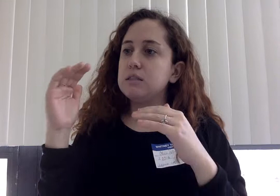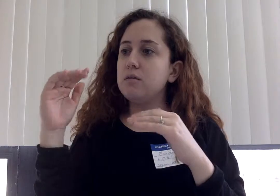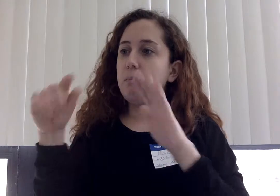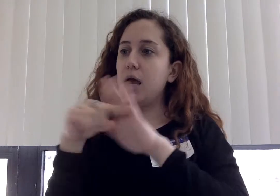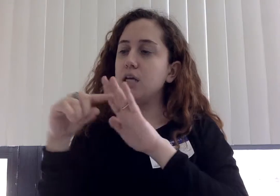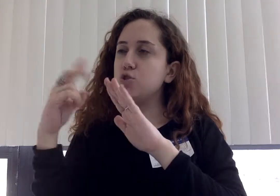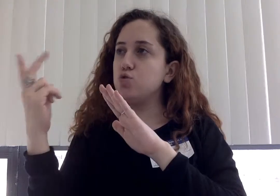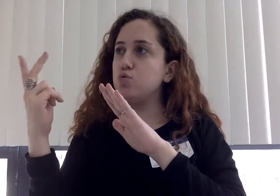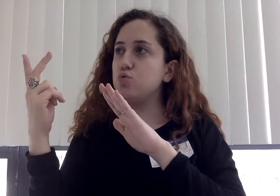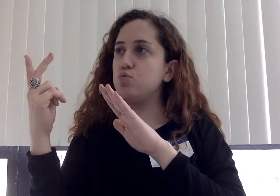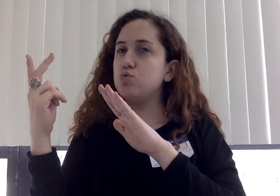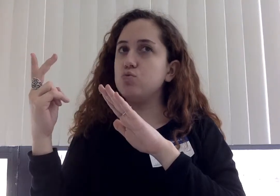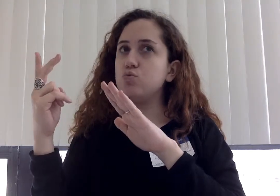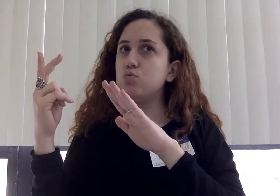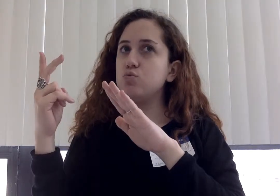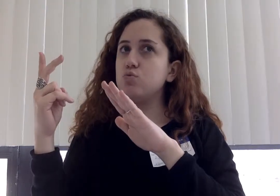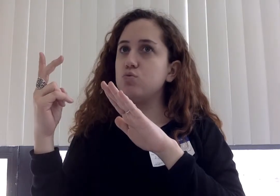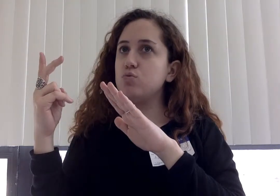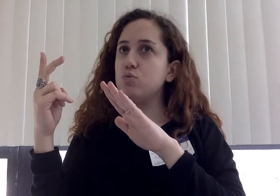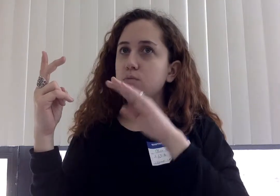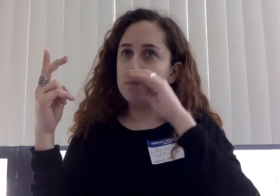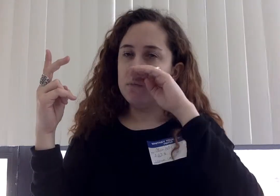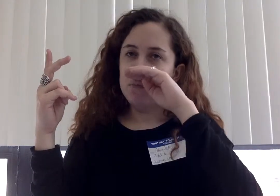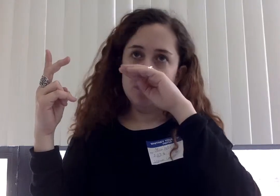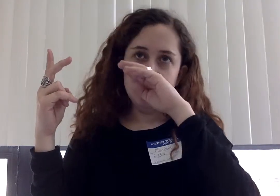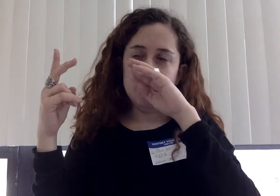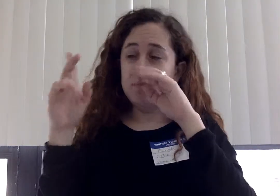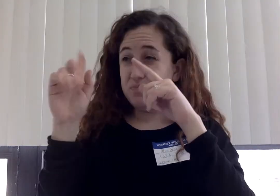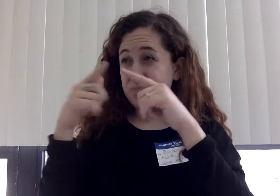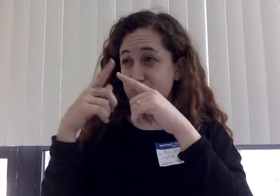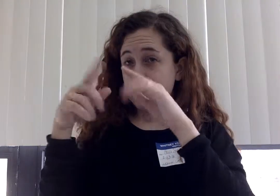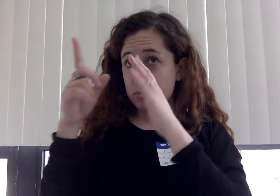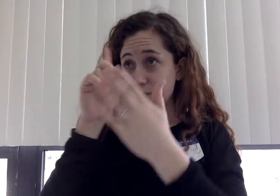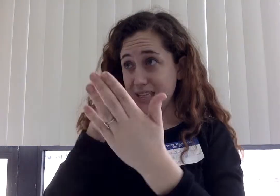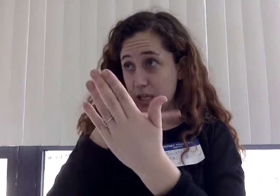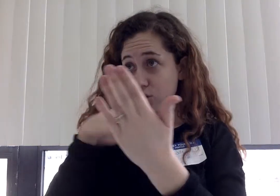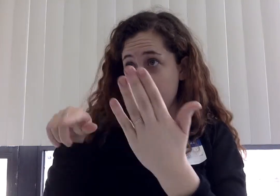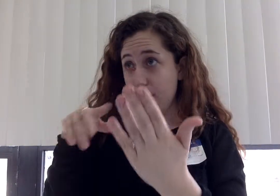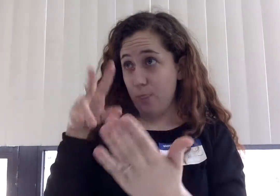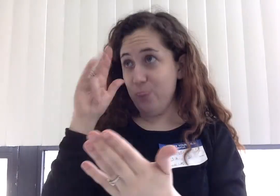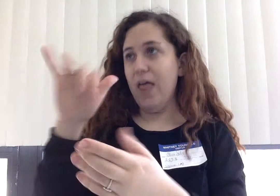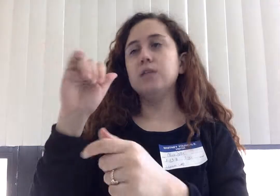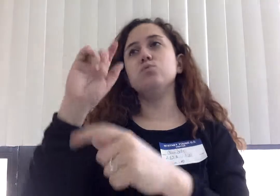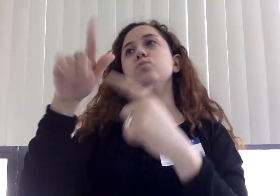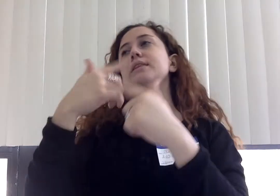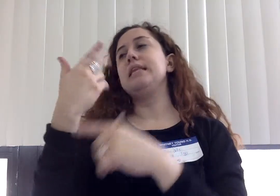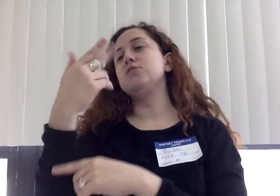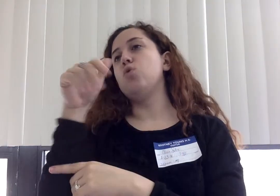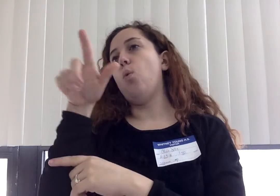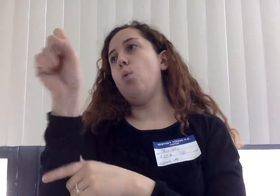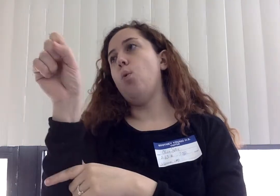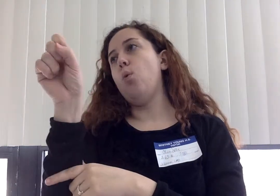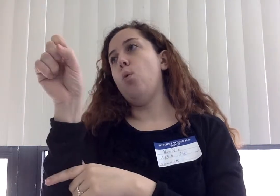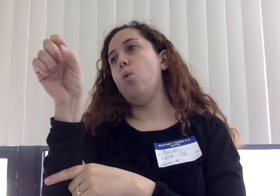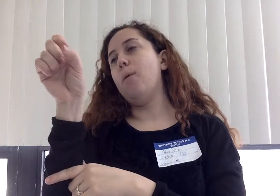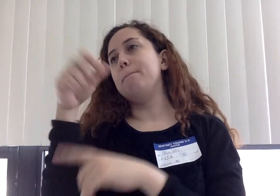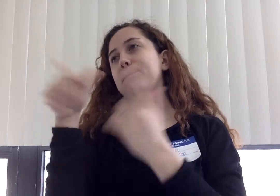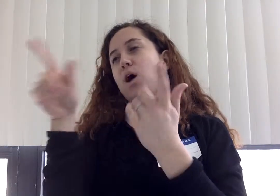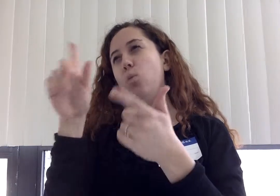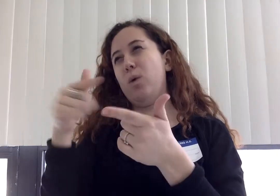2. So and then when you cancel those out, that's when there's a hole. But if there's like x plus 3 is still there as